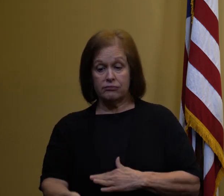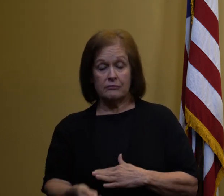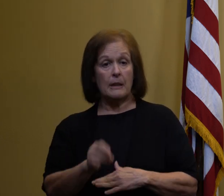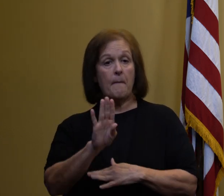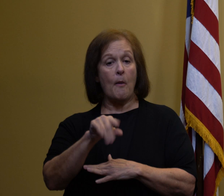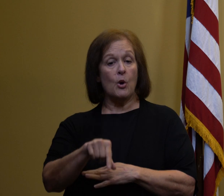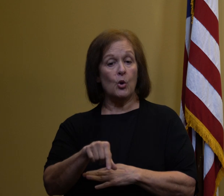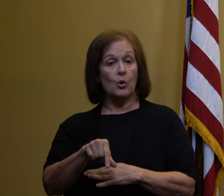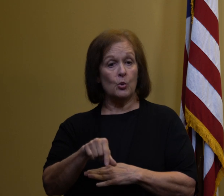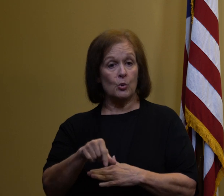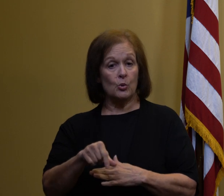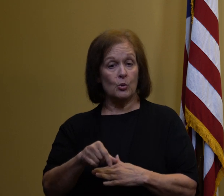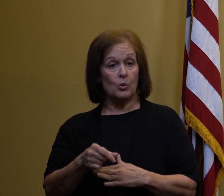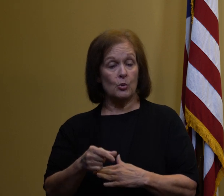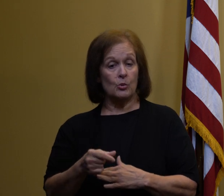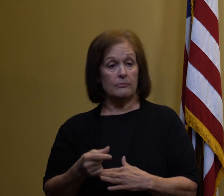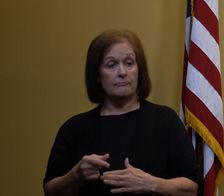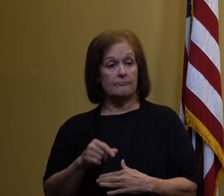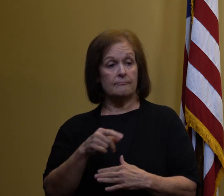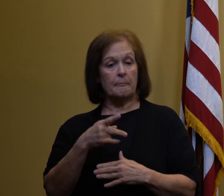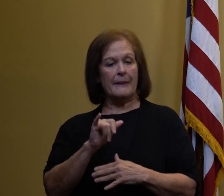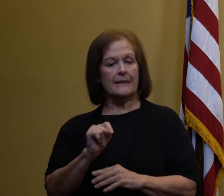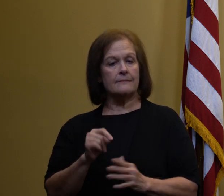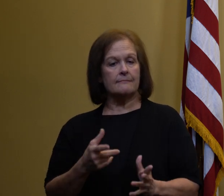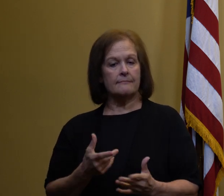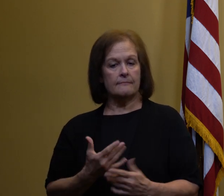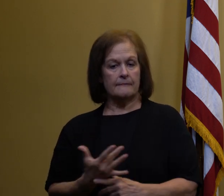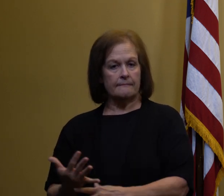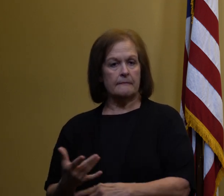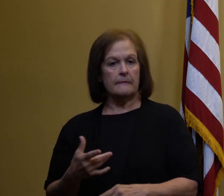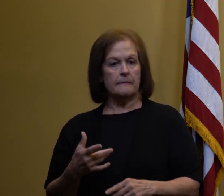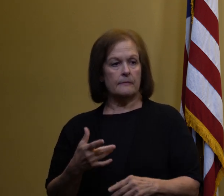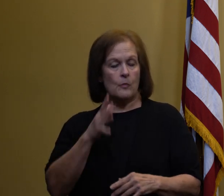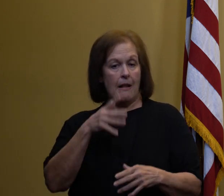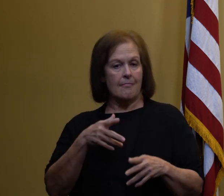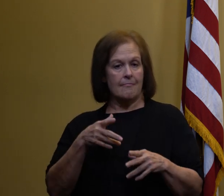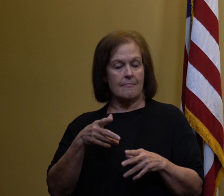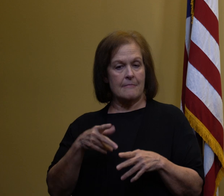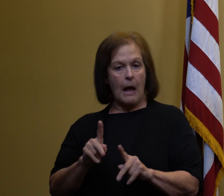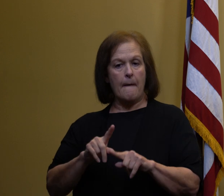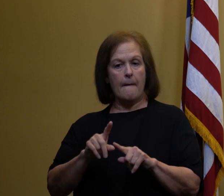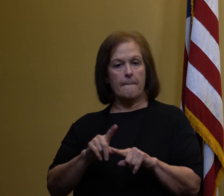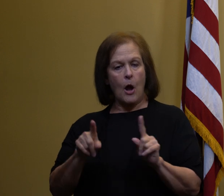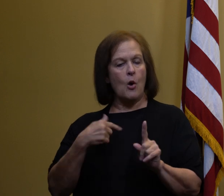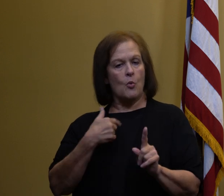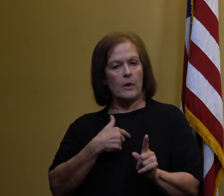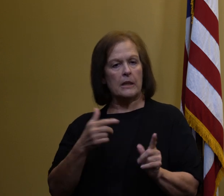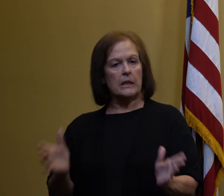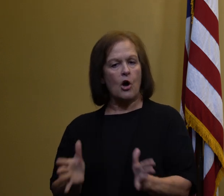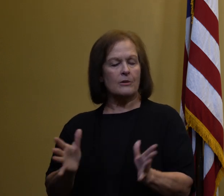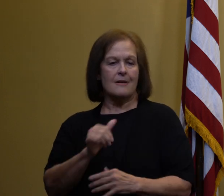barbecue pits and the like is something that we will allow, but of course we want to discourage.